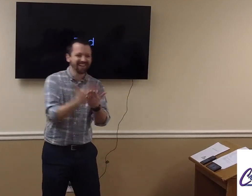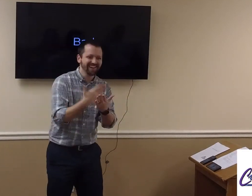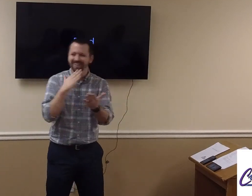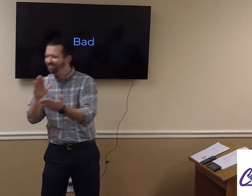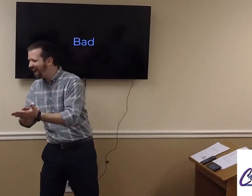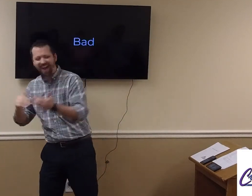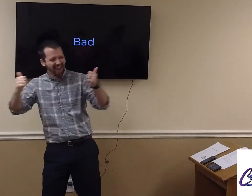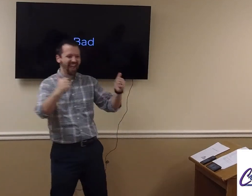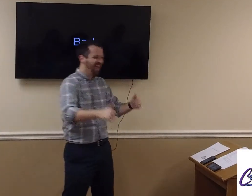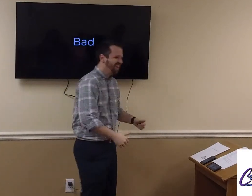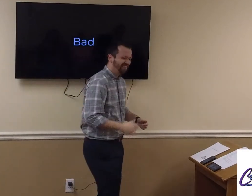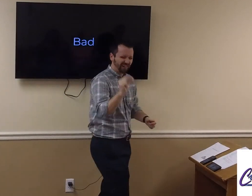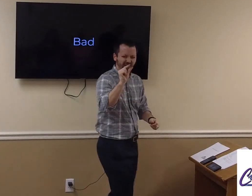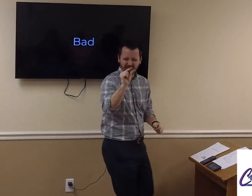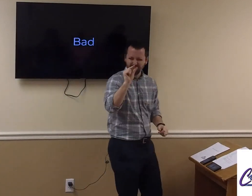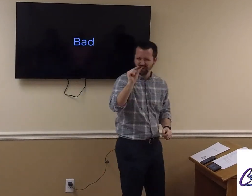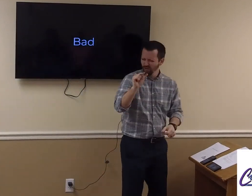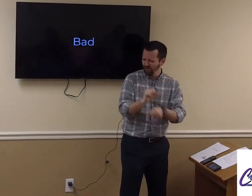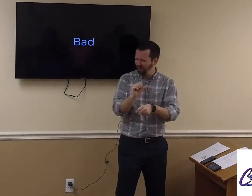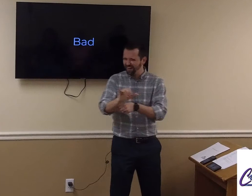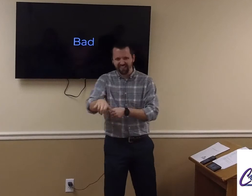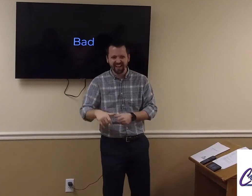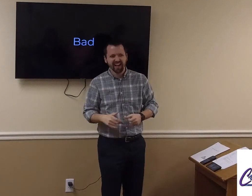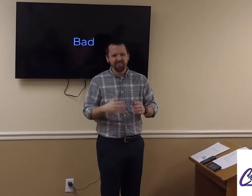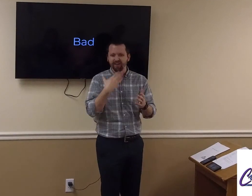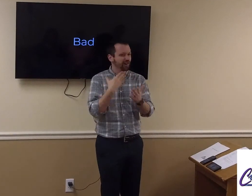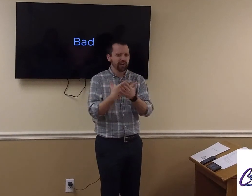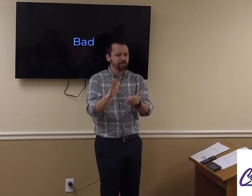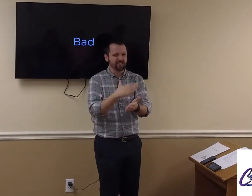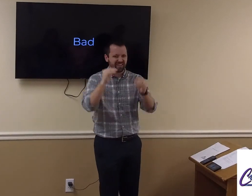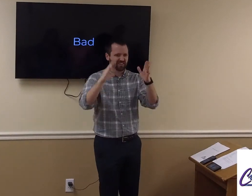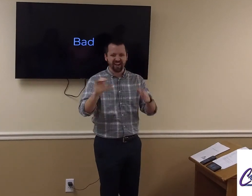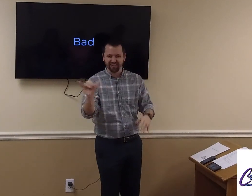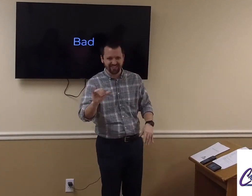Good. Bad. We're close. We're close. I'm not a very good music teacher either, so.